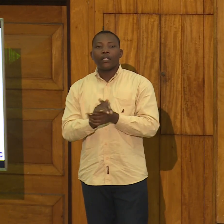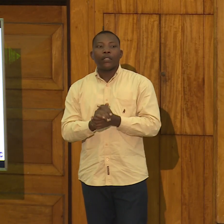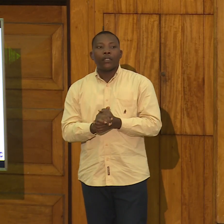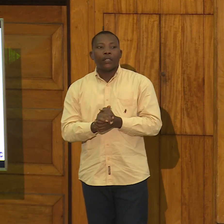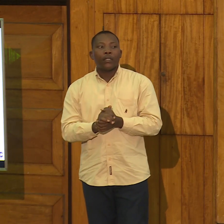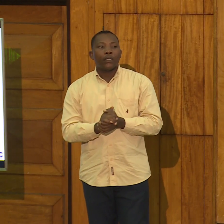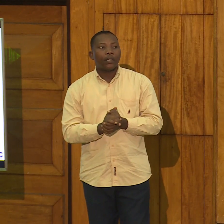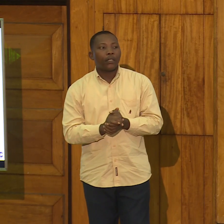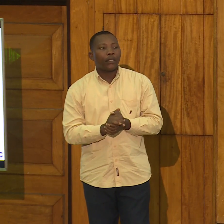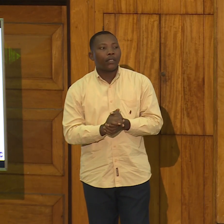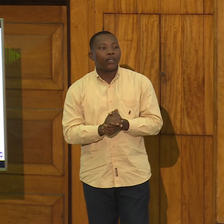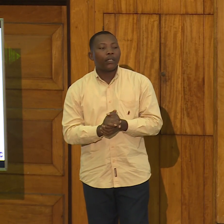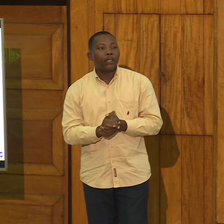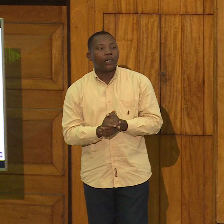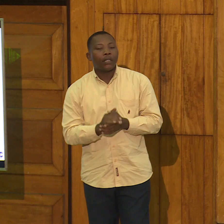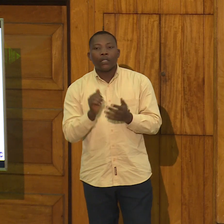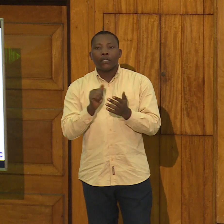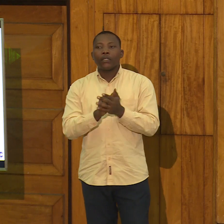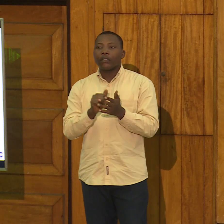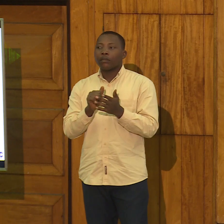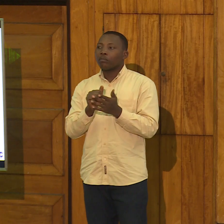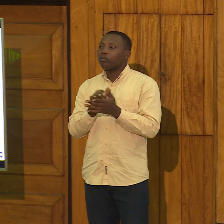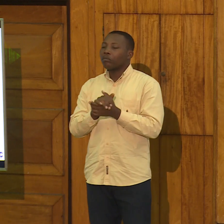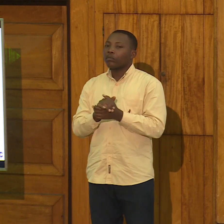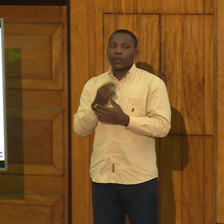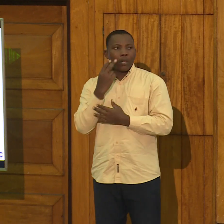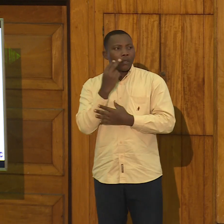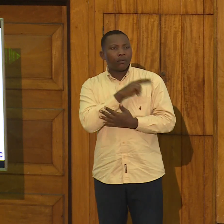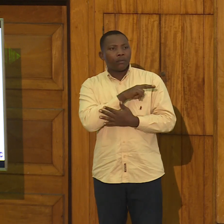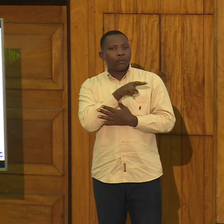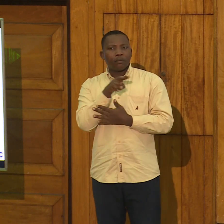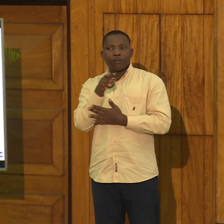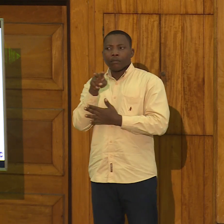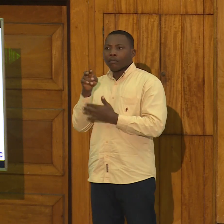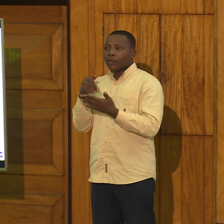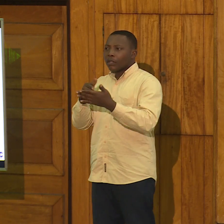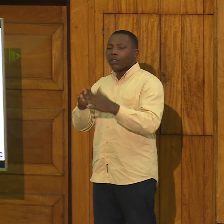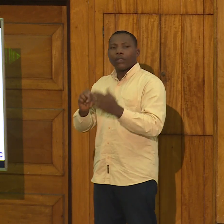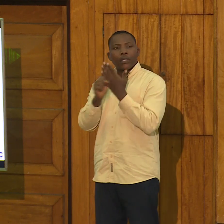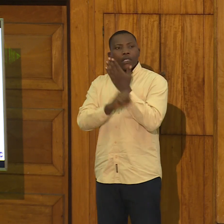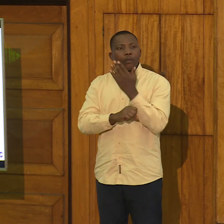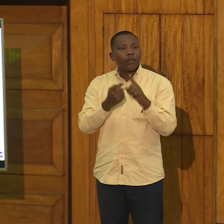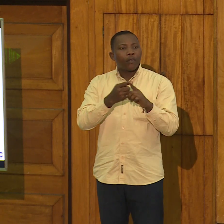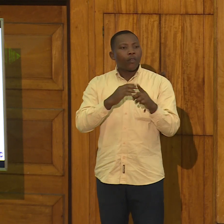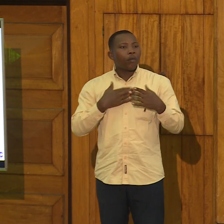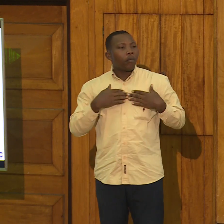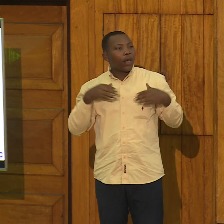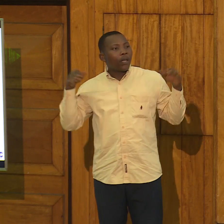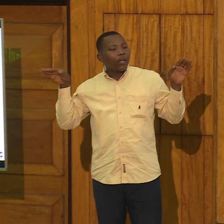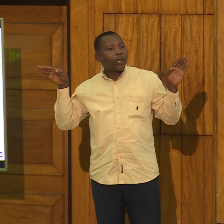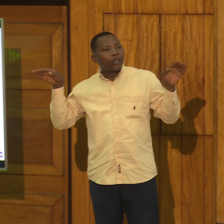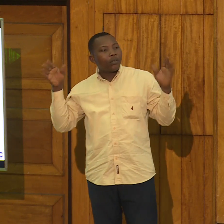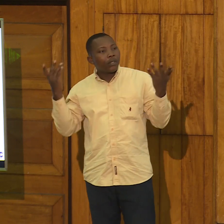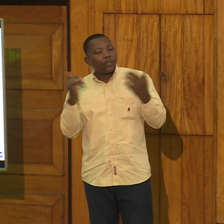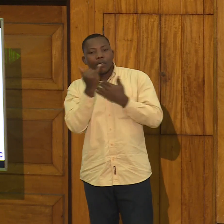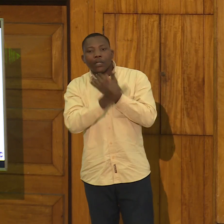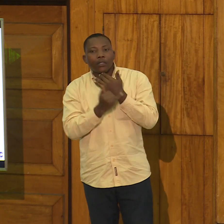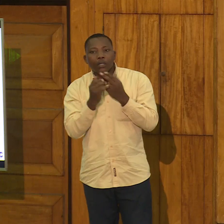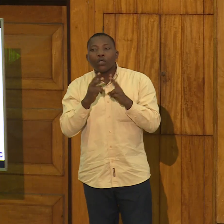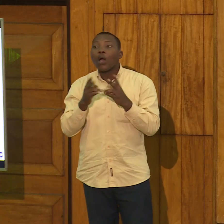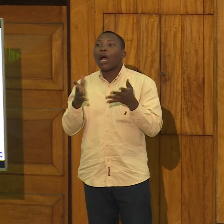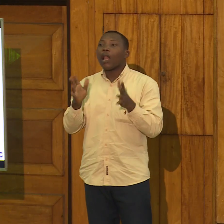happy that I see leadership from my country. So allow me to also recognize the leadership from my